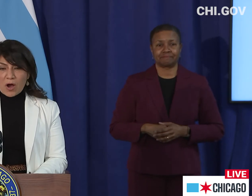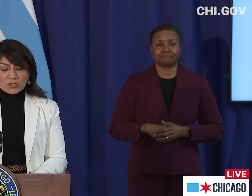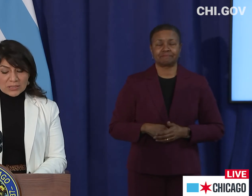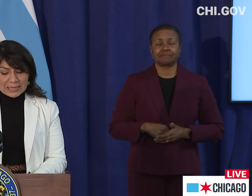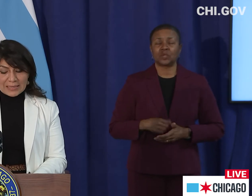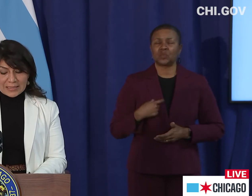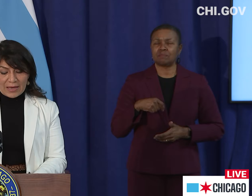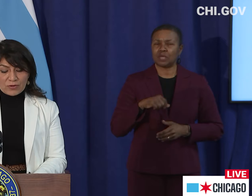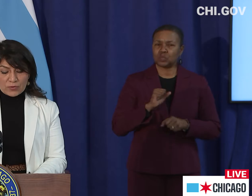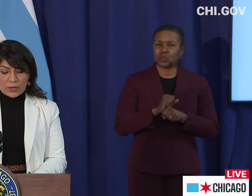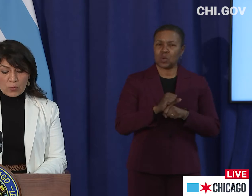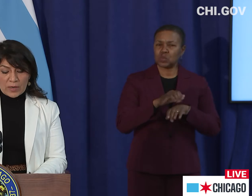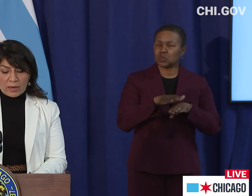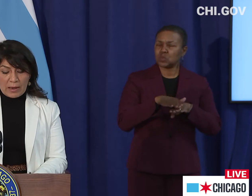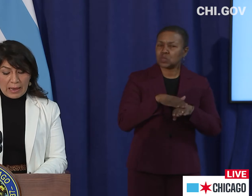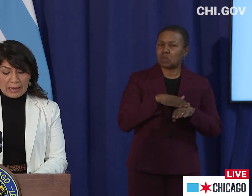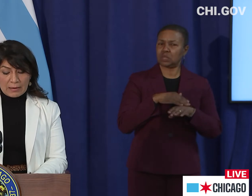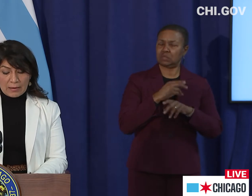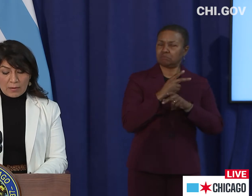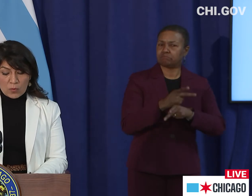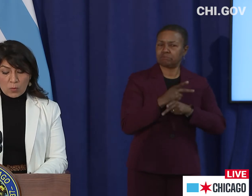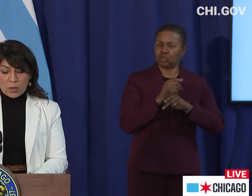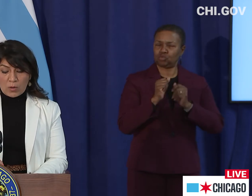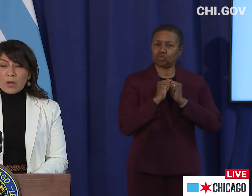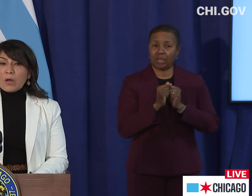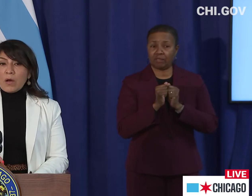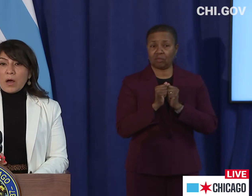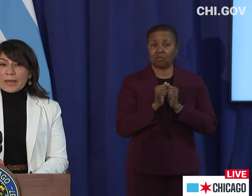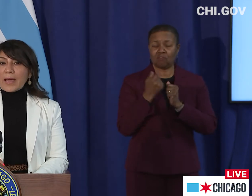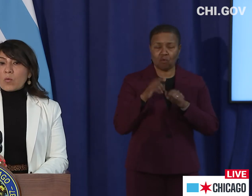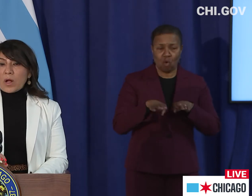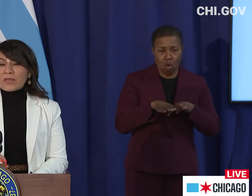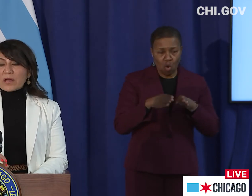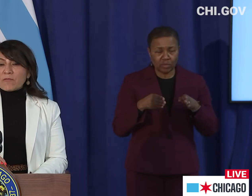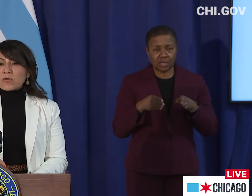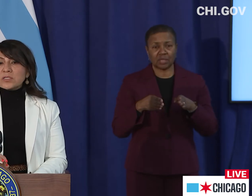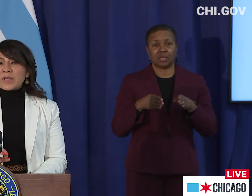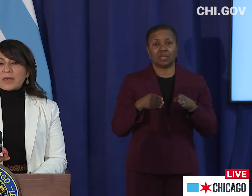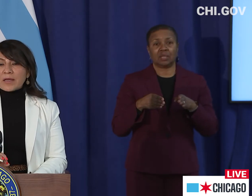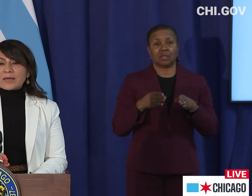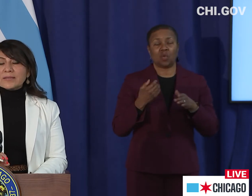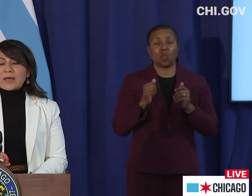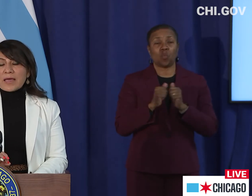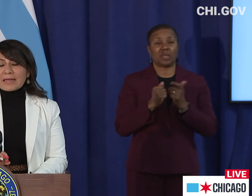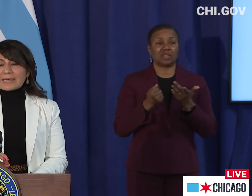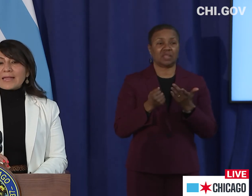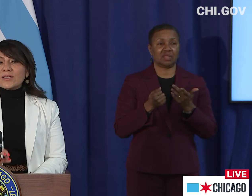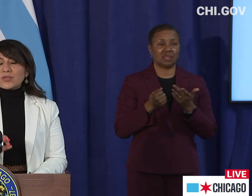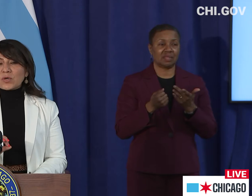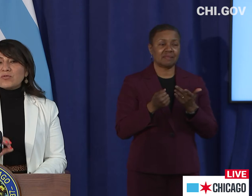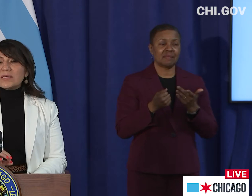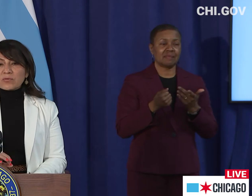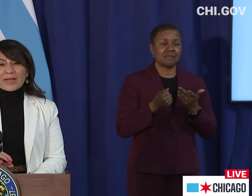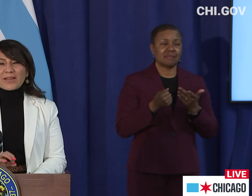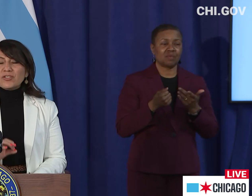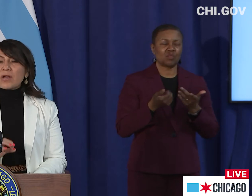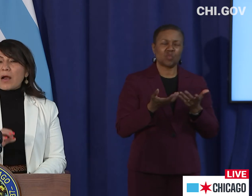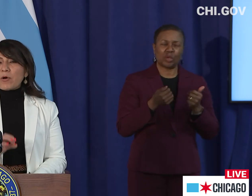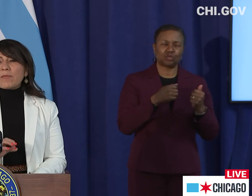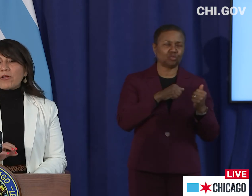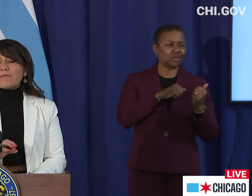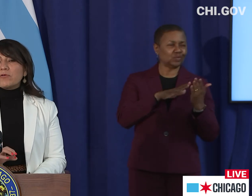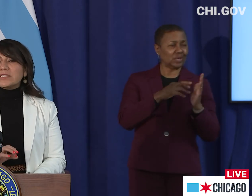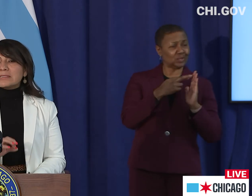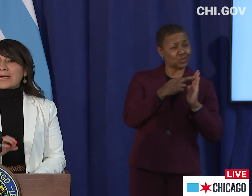again, cautiously and together to reopen, and we will, again, while the enforcement is intended to address the regulation,